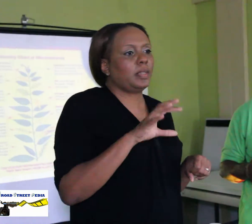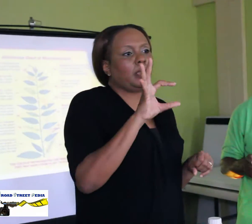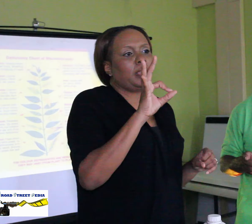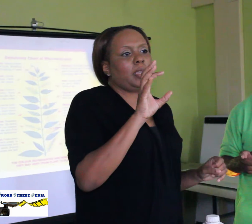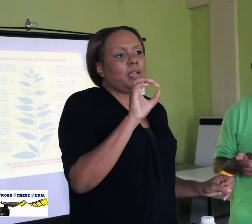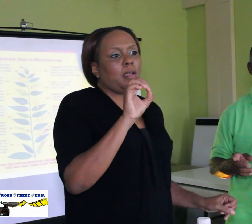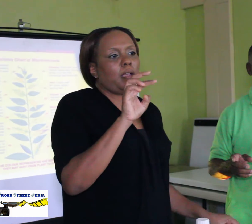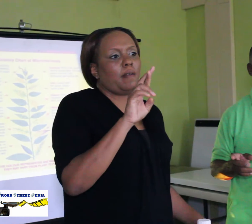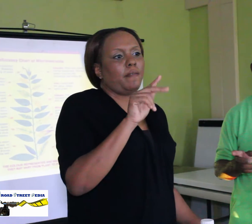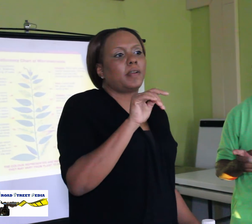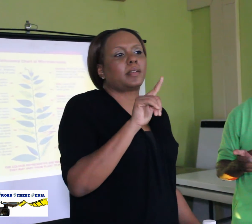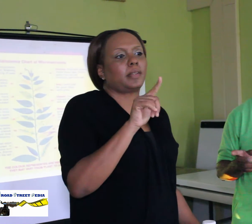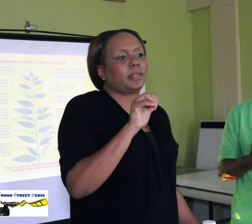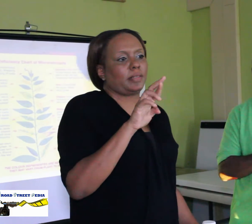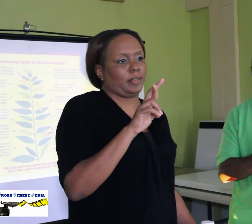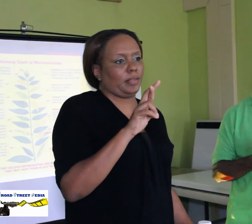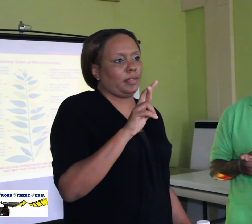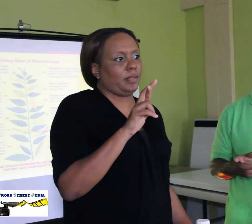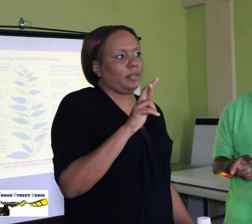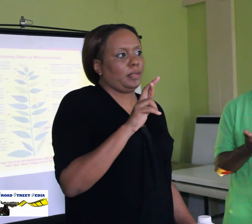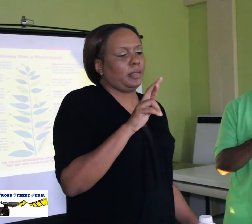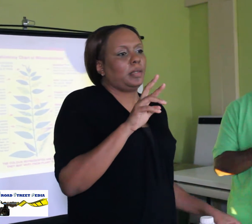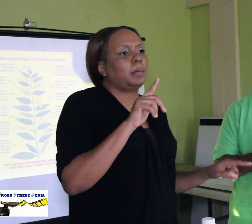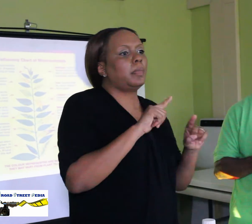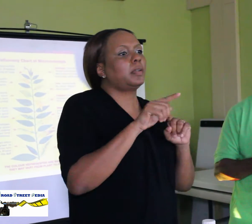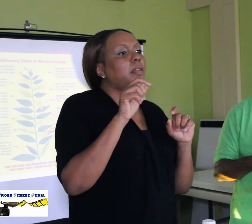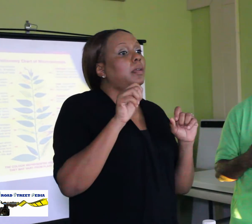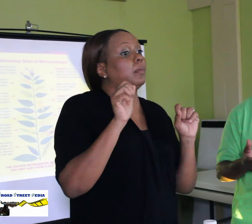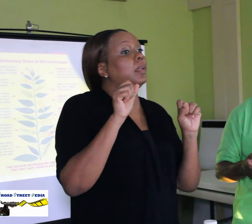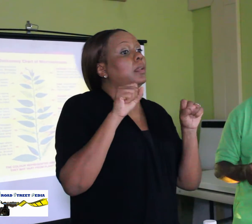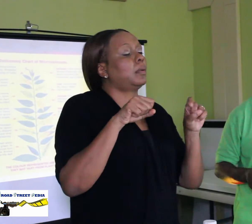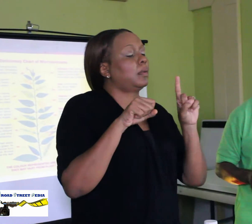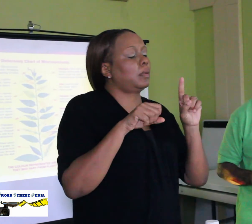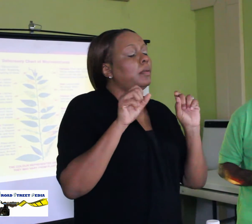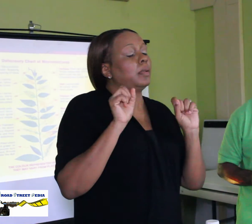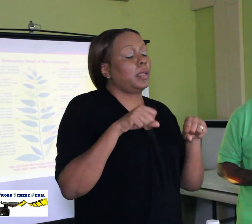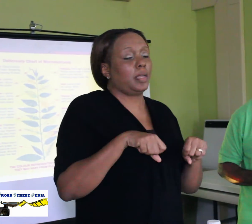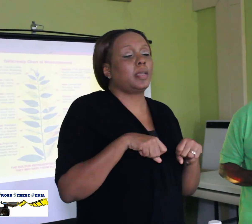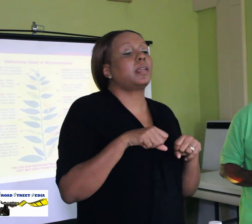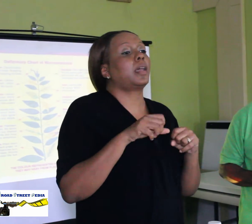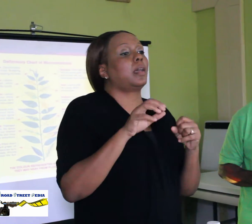do, give us our contact, we could visit him, and we could